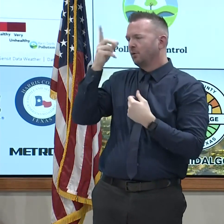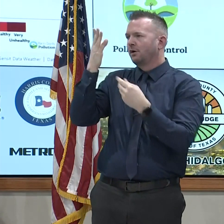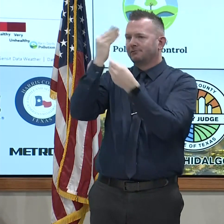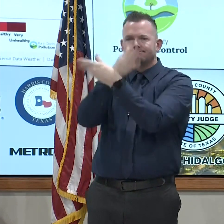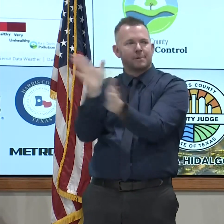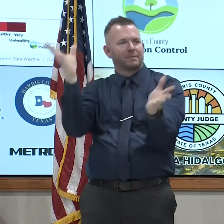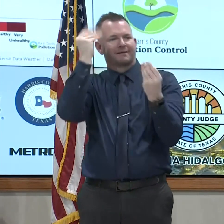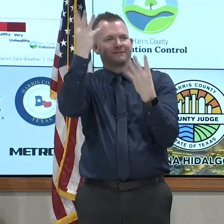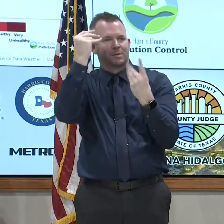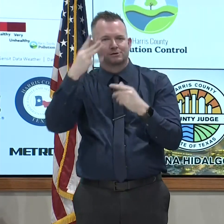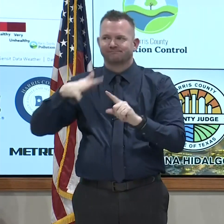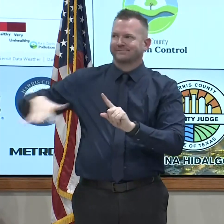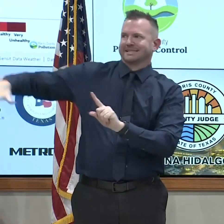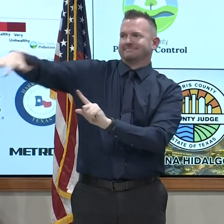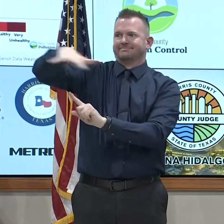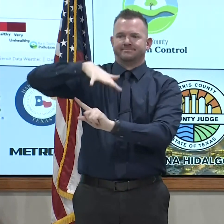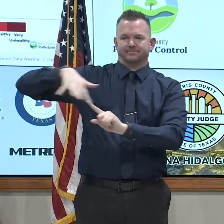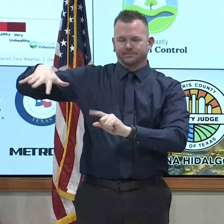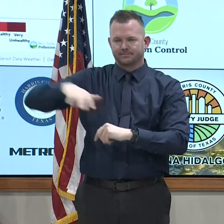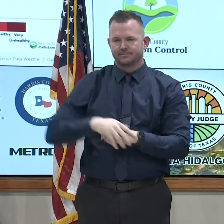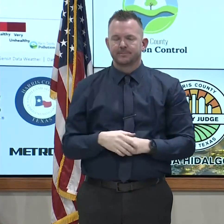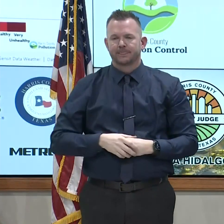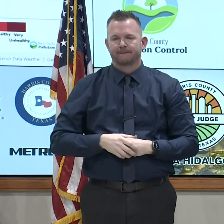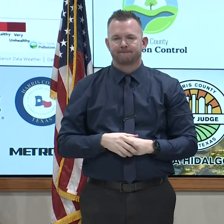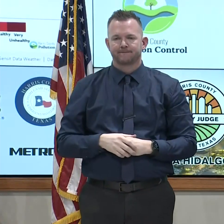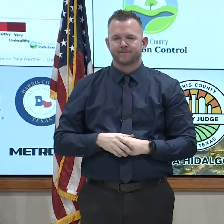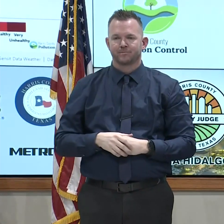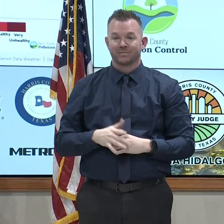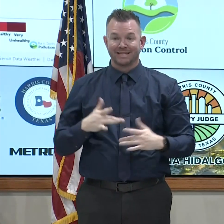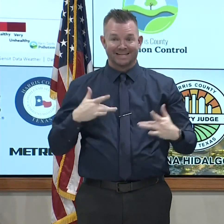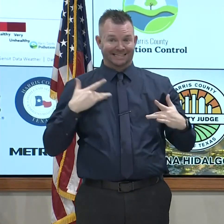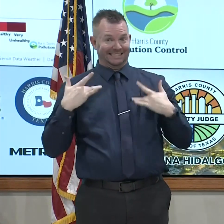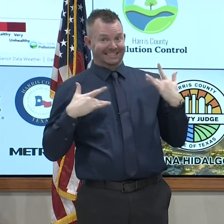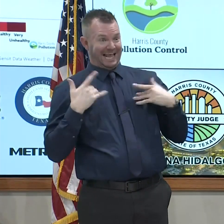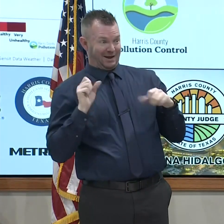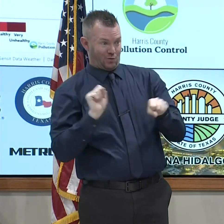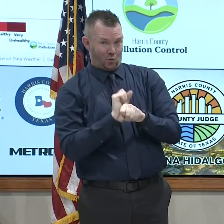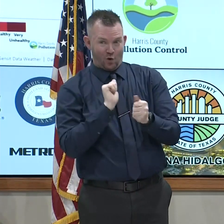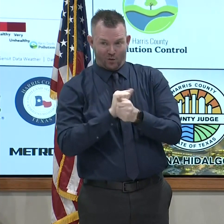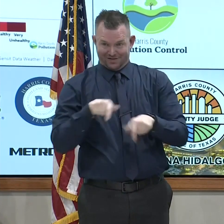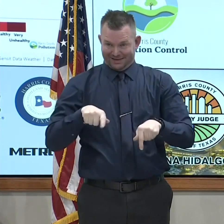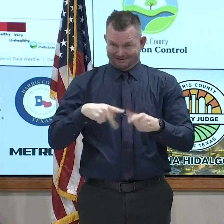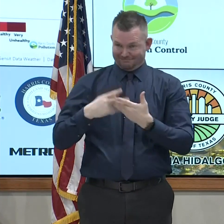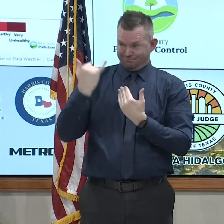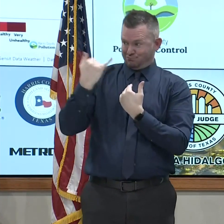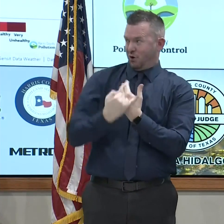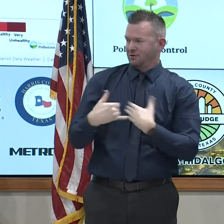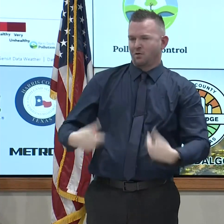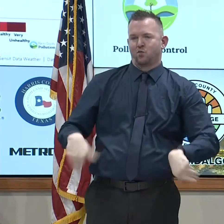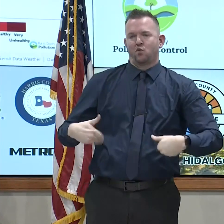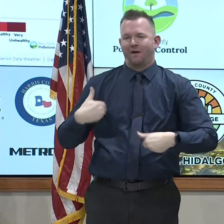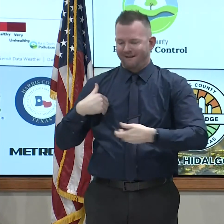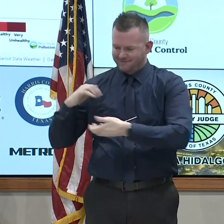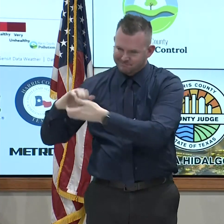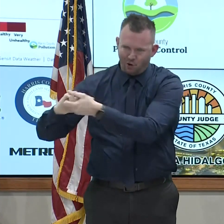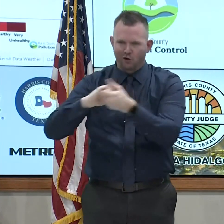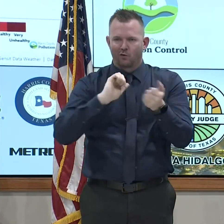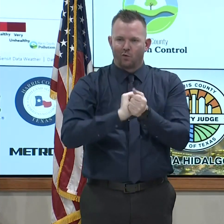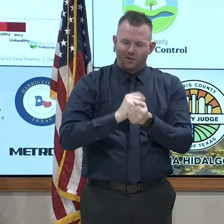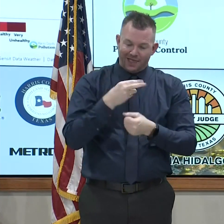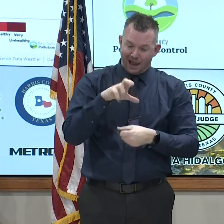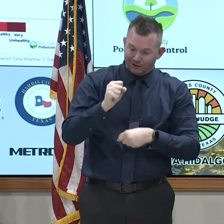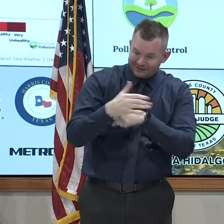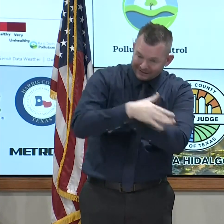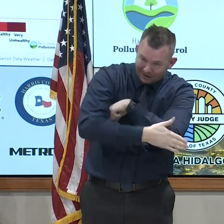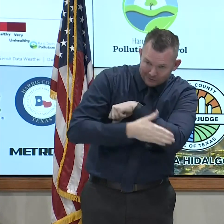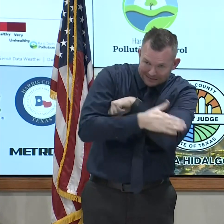communications. We're very excited to work with our various project partners in and around Harris County, the various jurisdictions, the